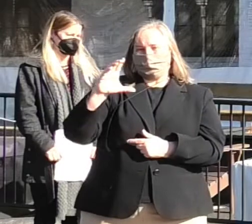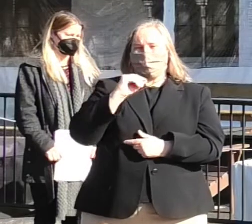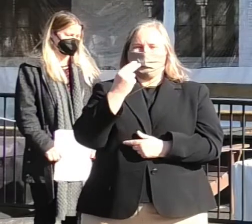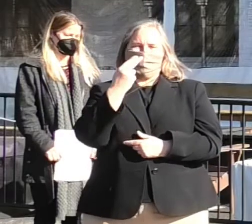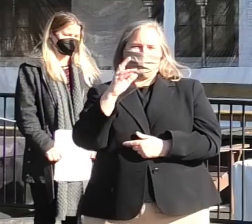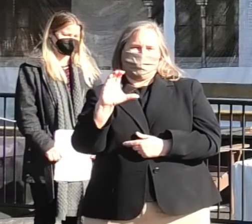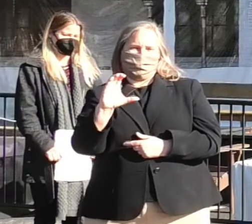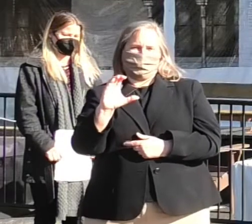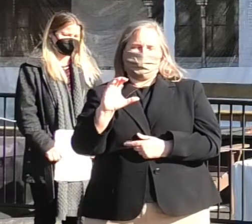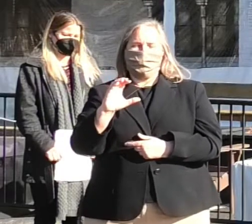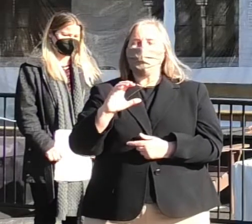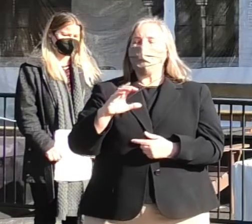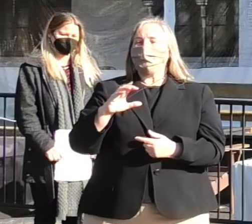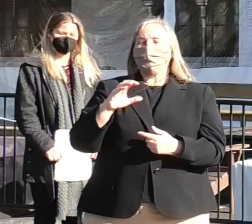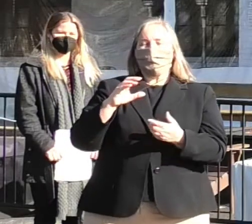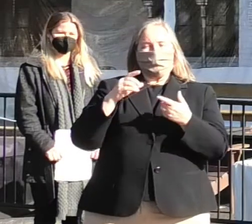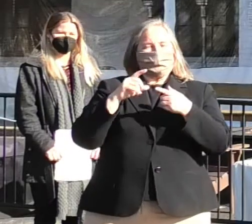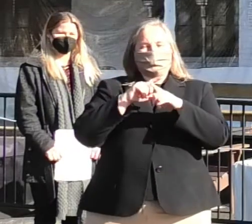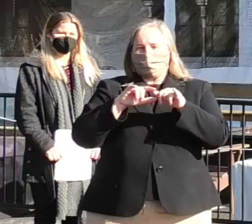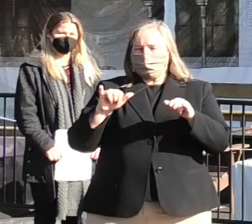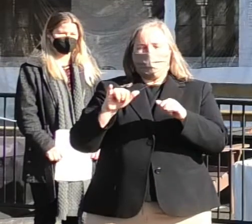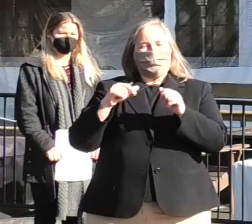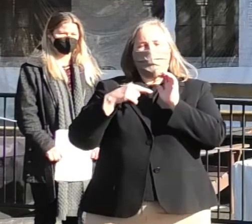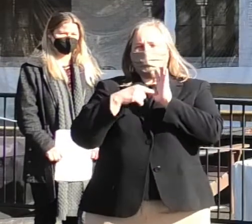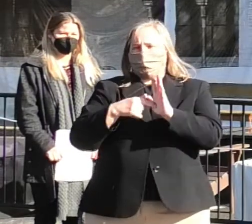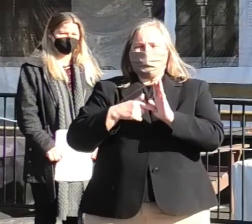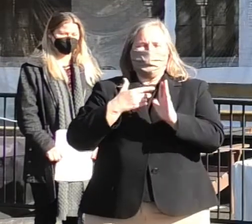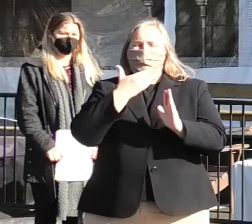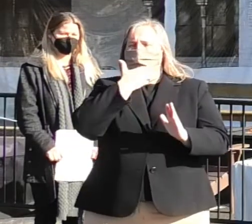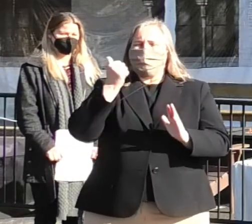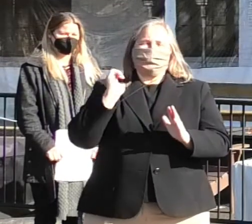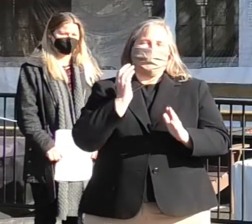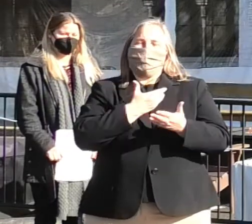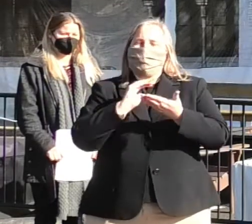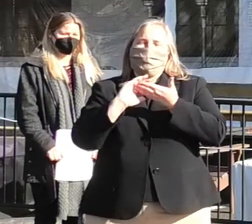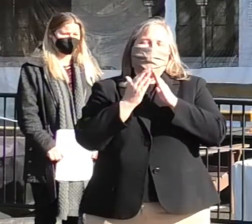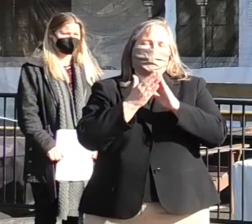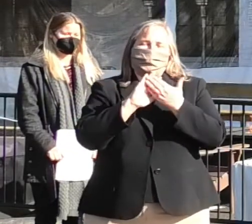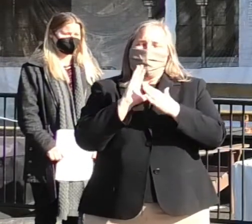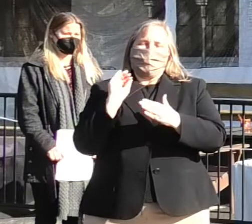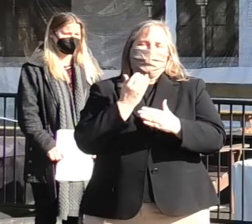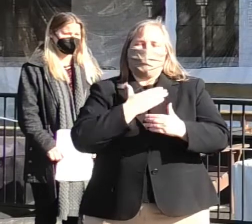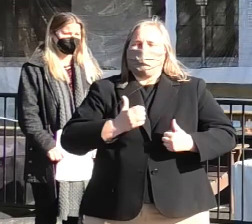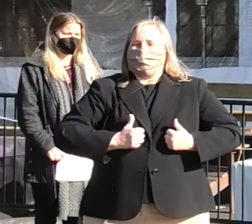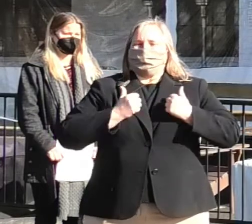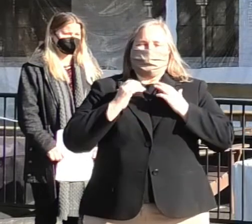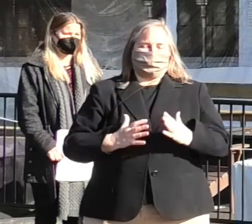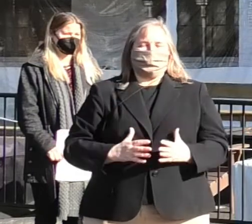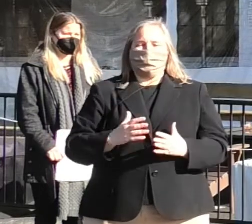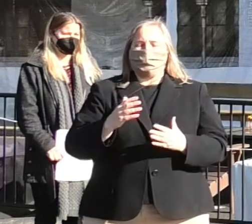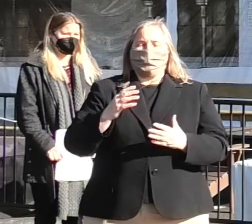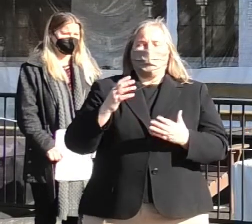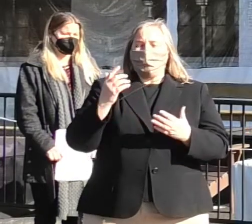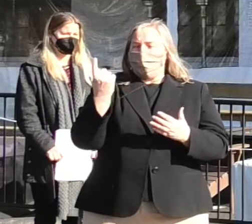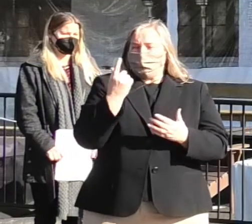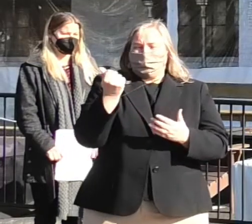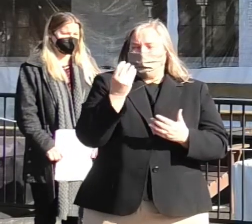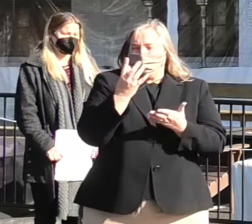County, while showing the best of our community and our residents. Just